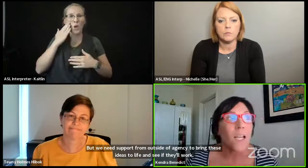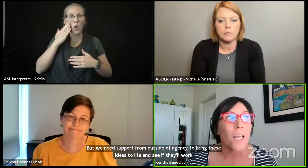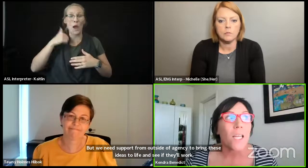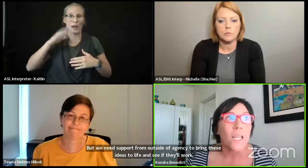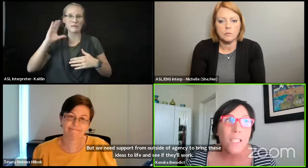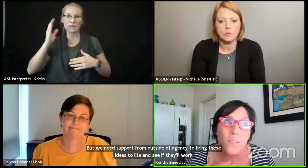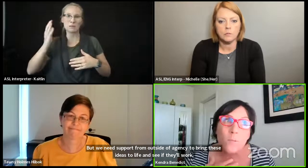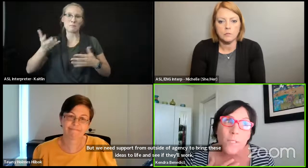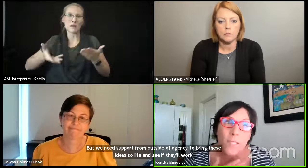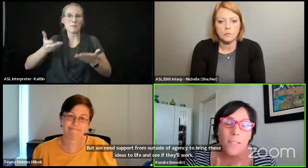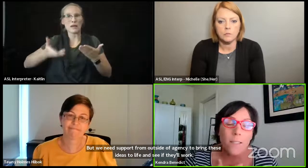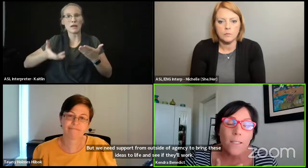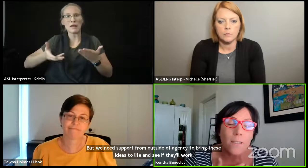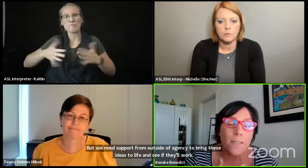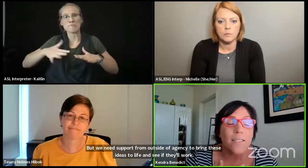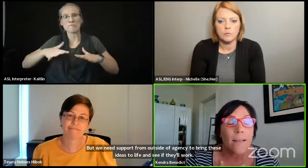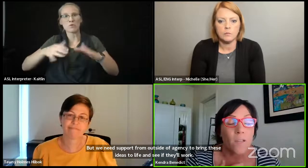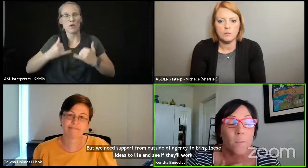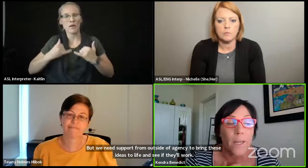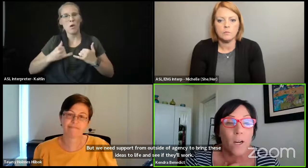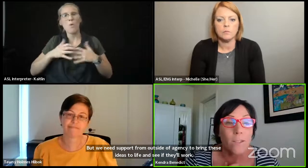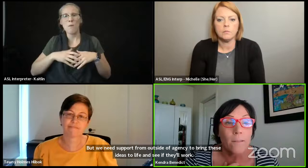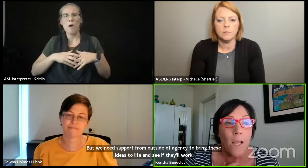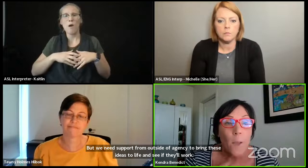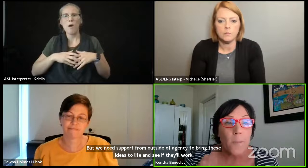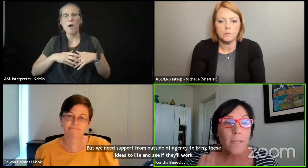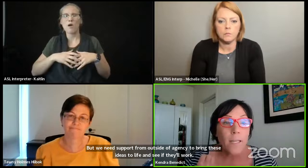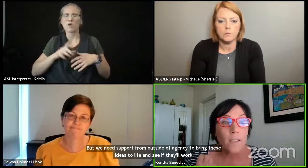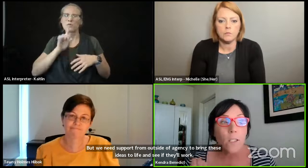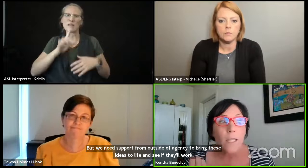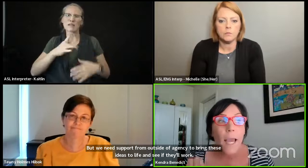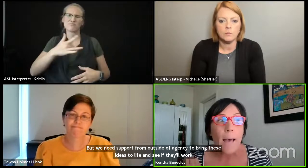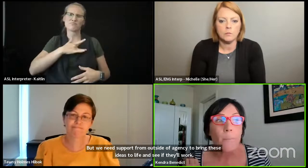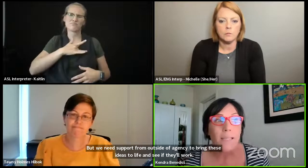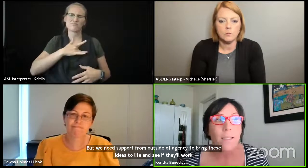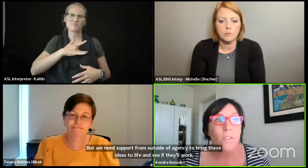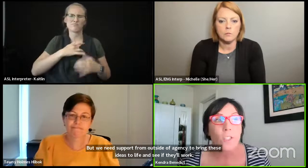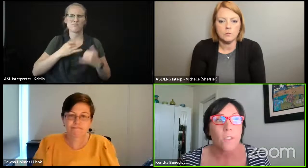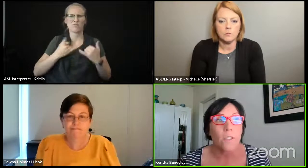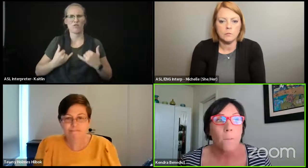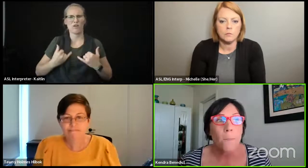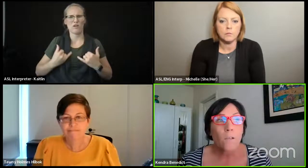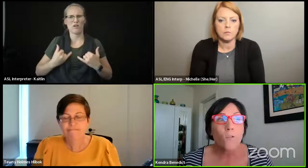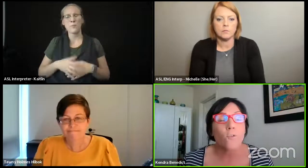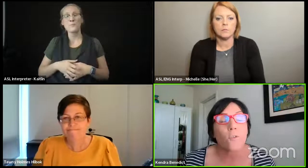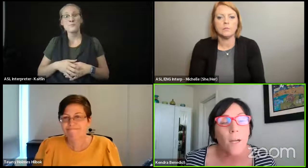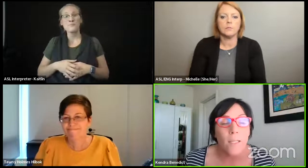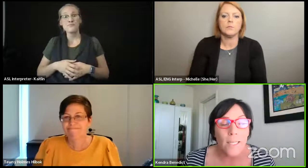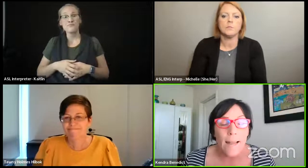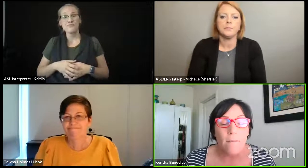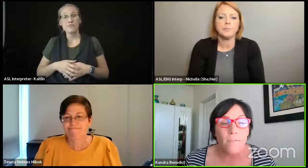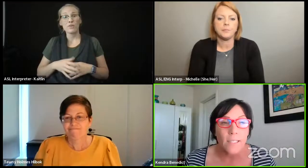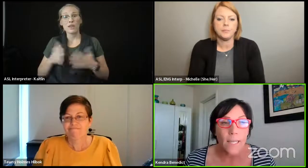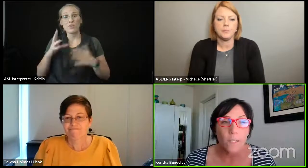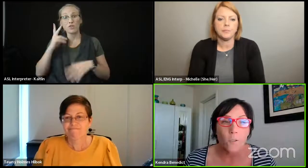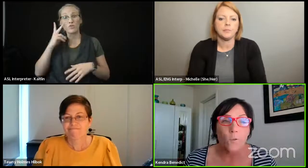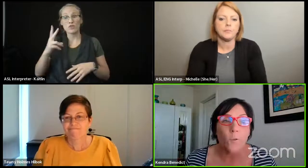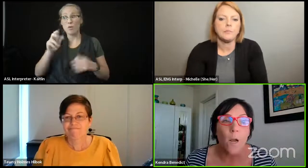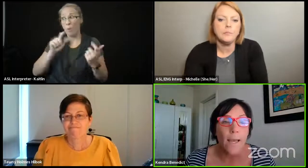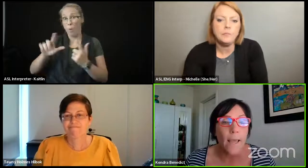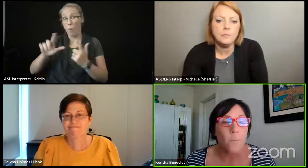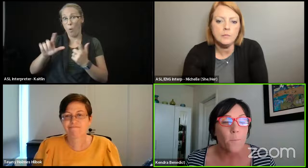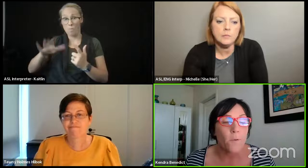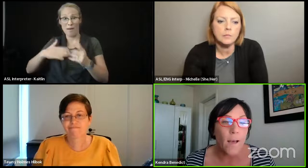be, but it's really, it sits heavy on my heart because I look at my teachers struggling every day